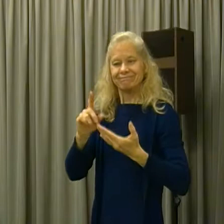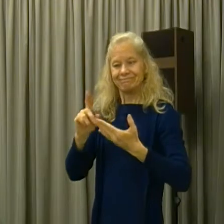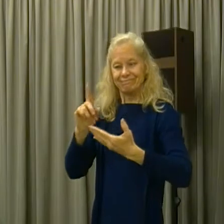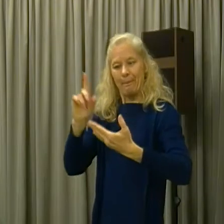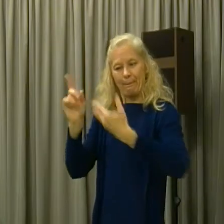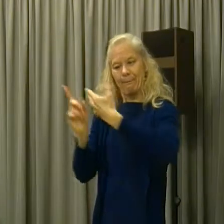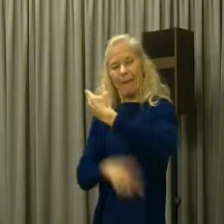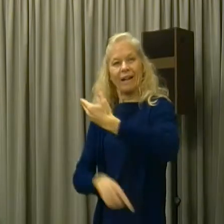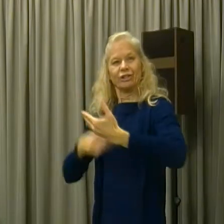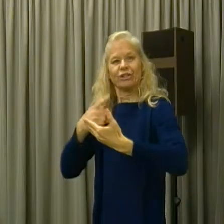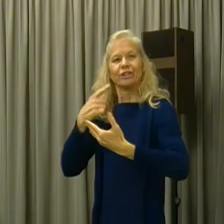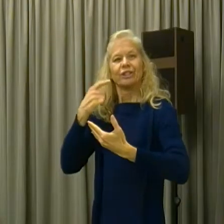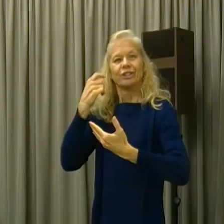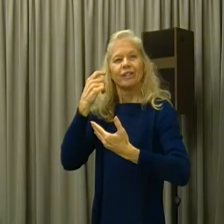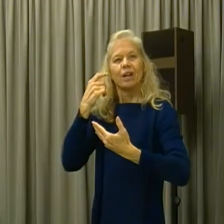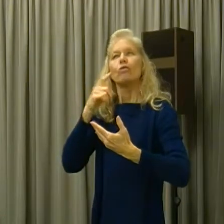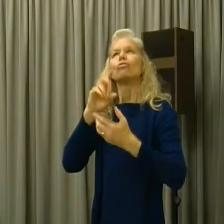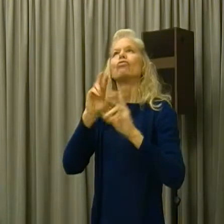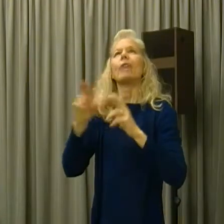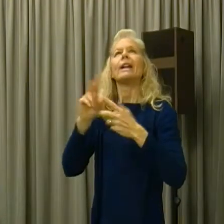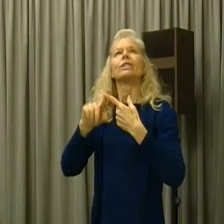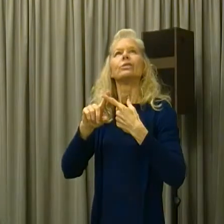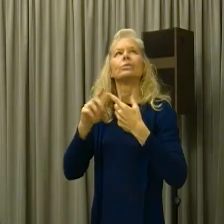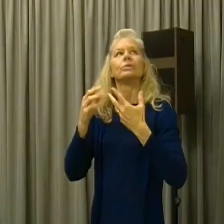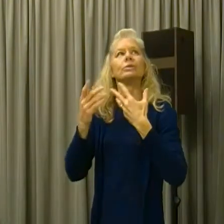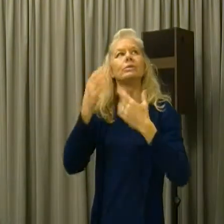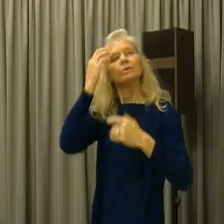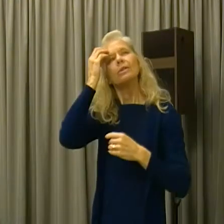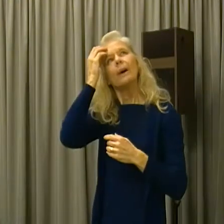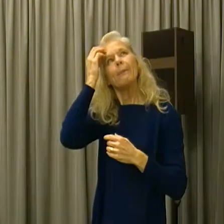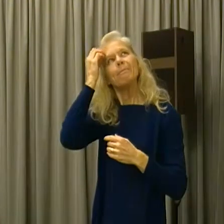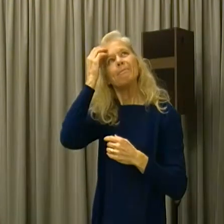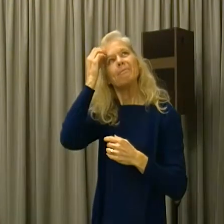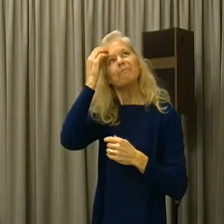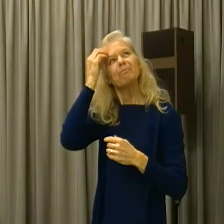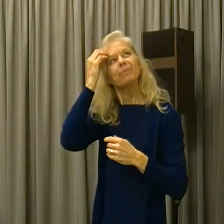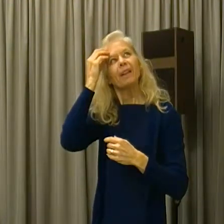what is he saying there? Well, the Apostle Paul